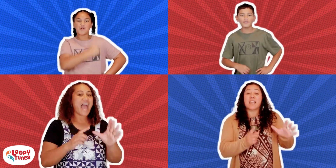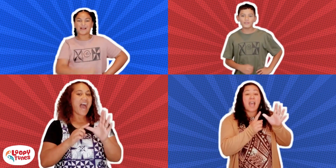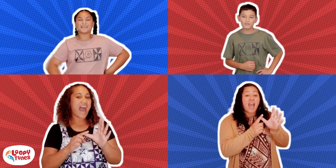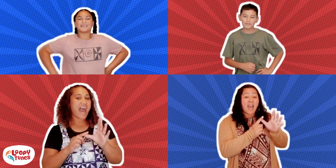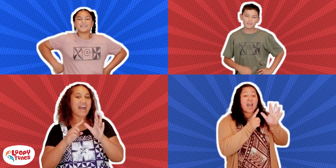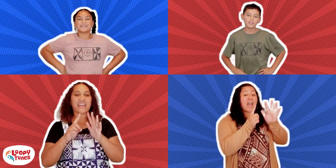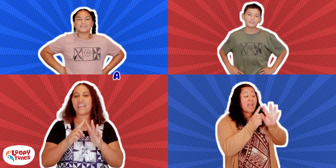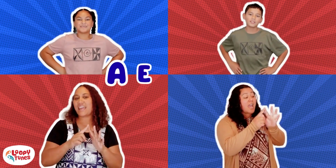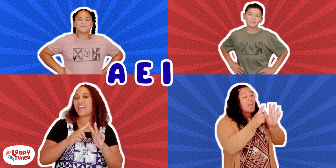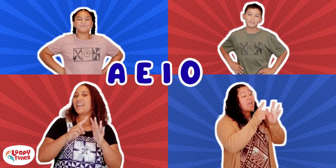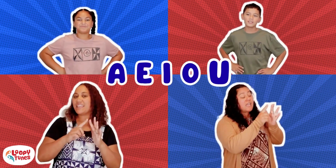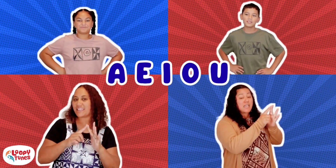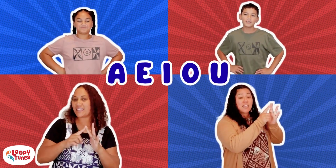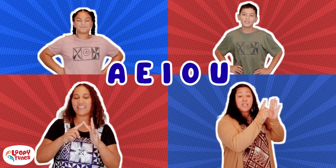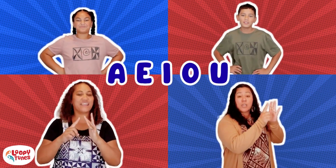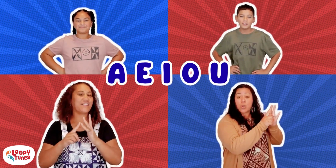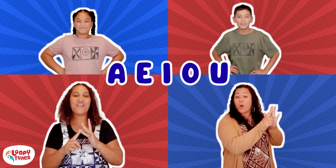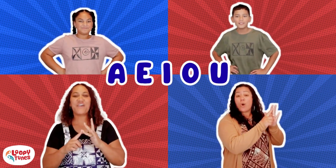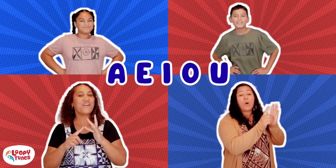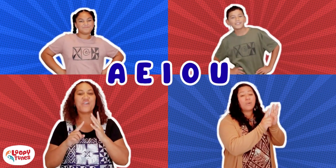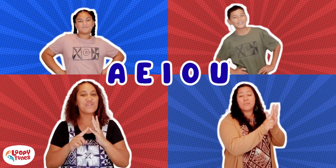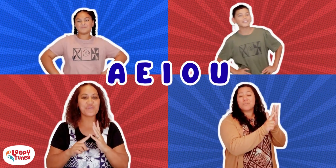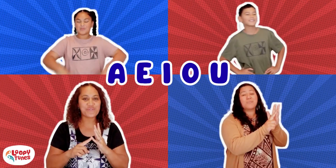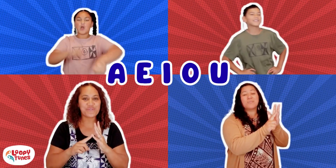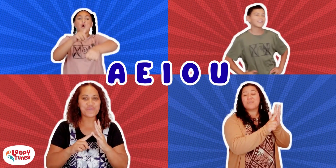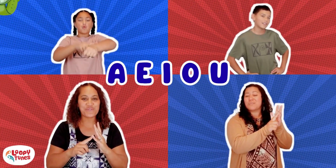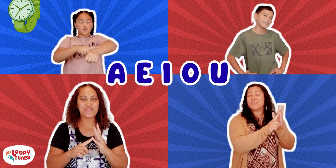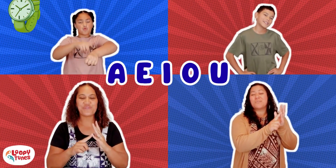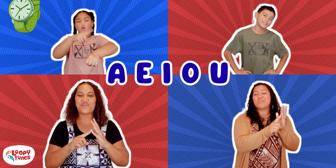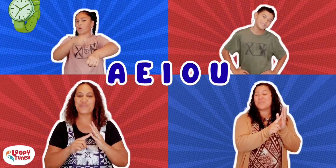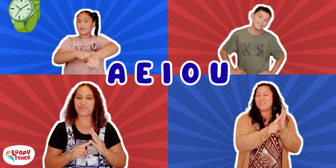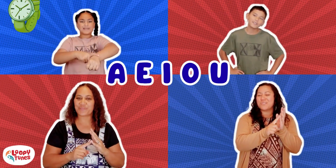A, E, I, O, U.